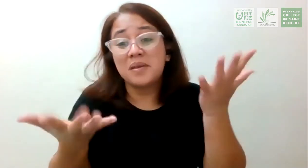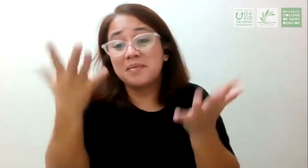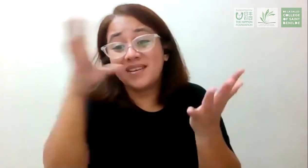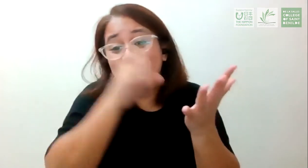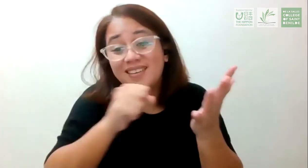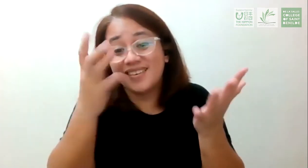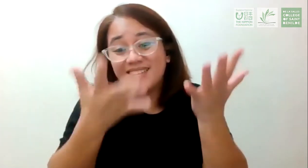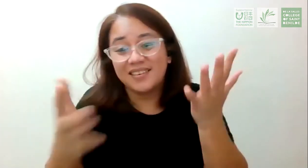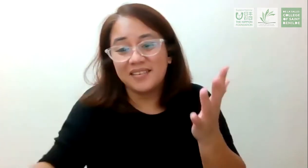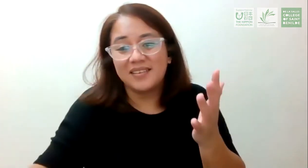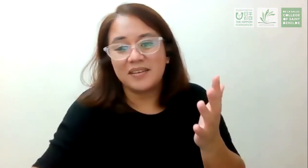finished 4,